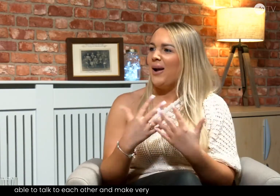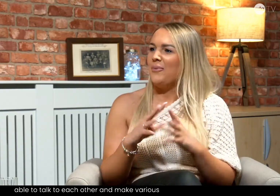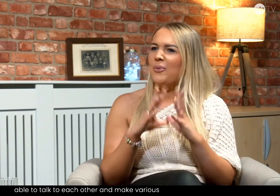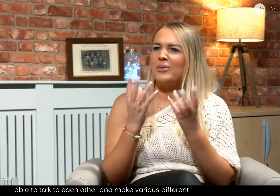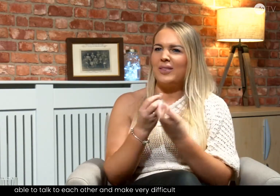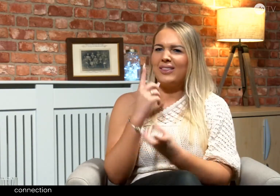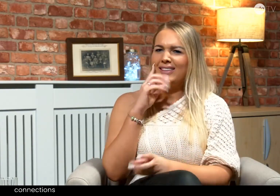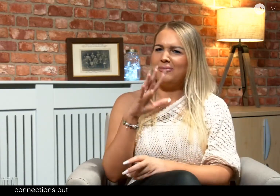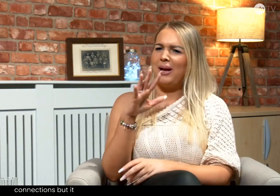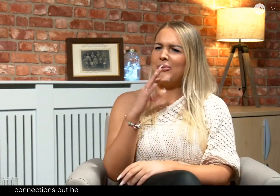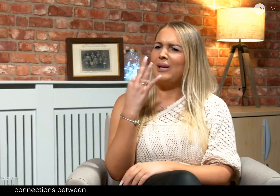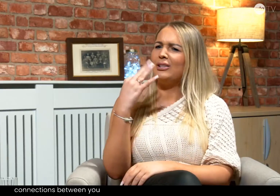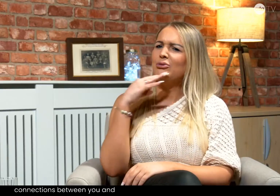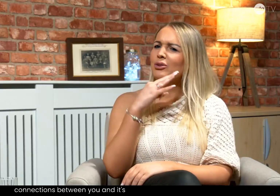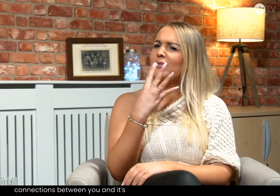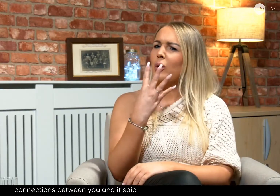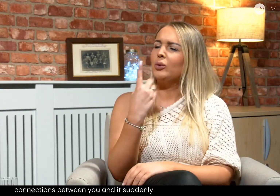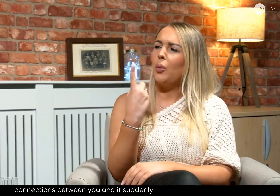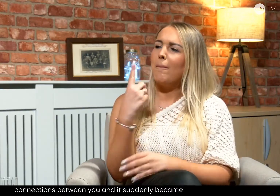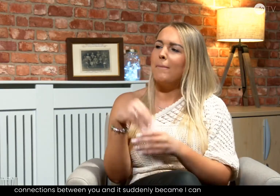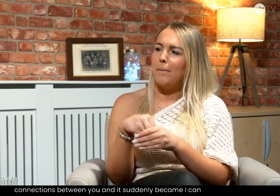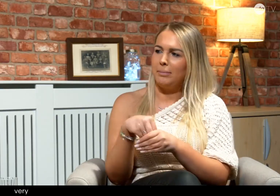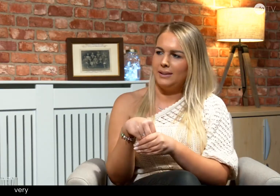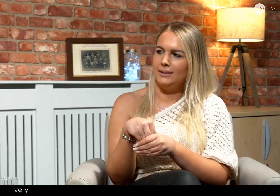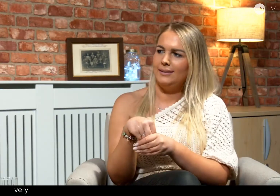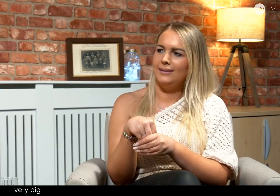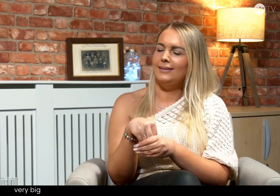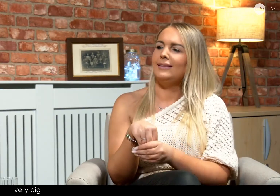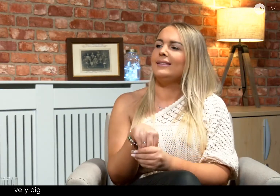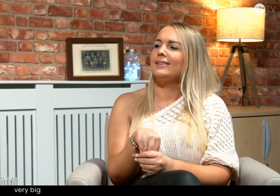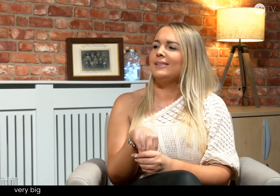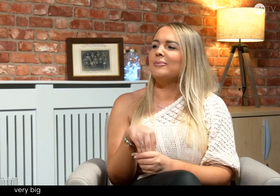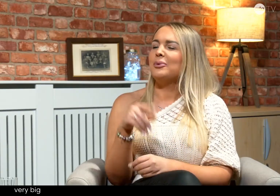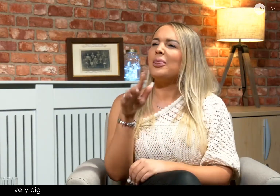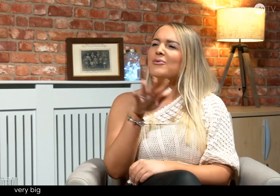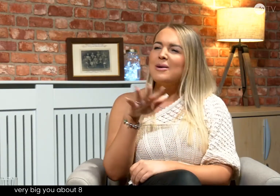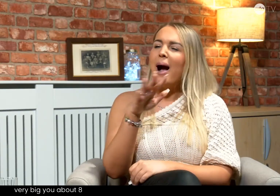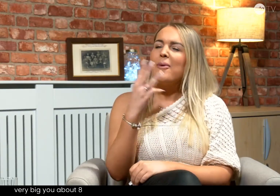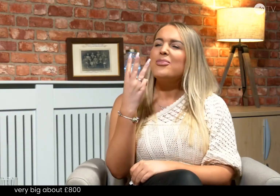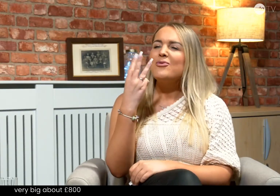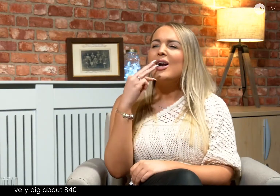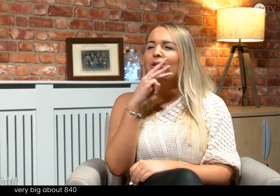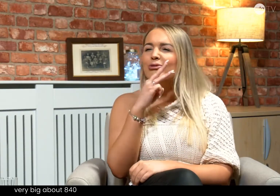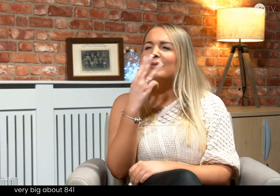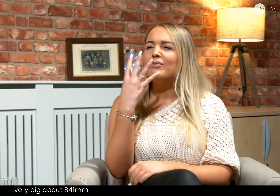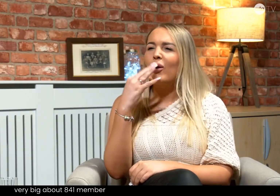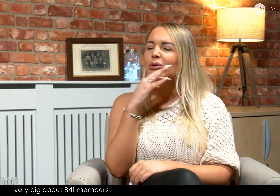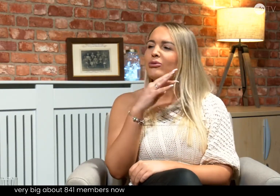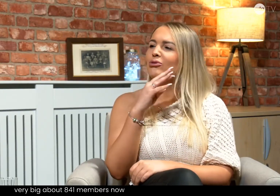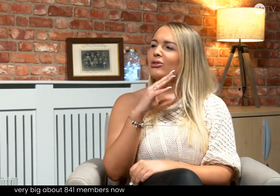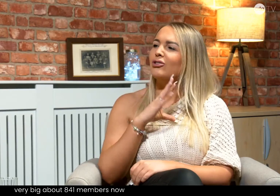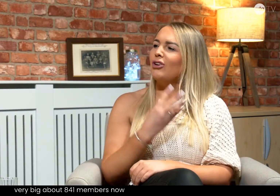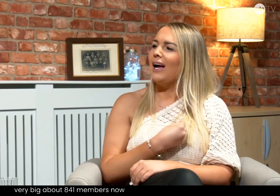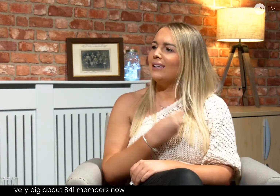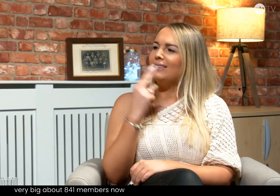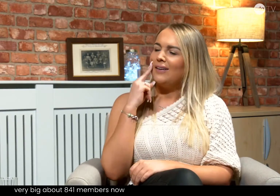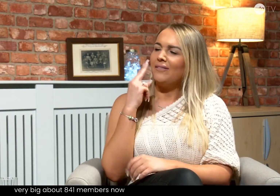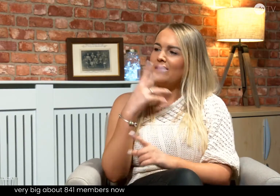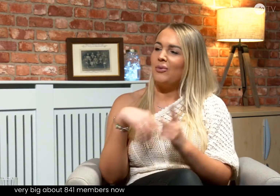suddenly became like a very big community. I think there's about 841 members now. So I think about 300 or 400